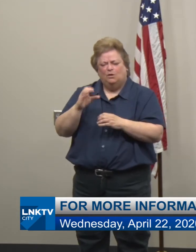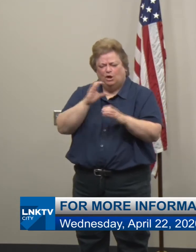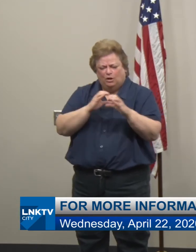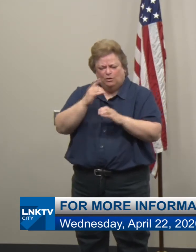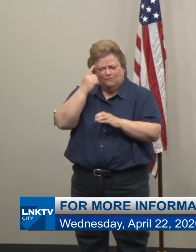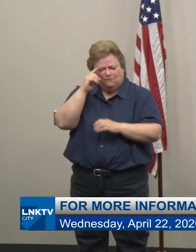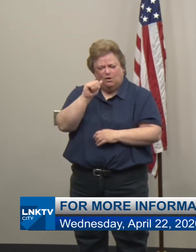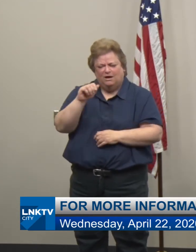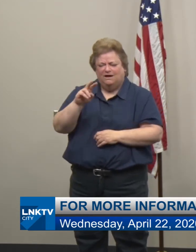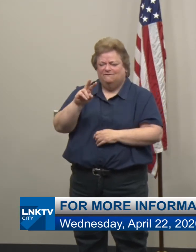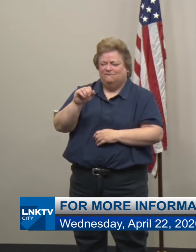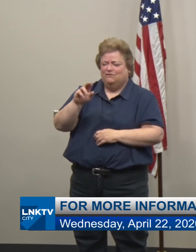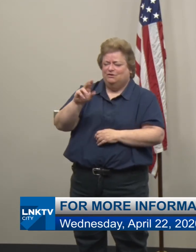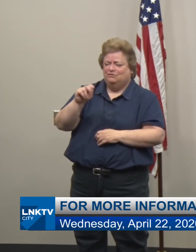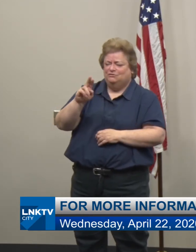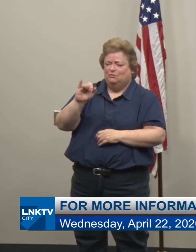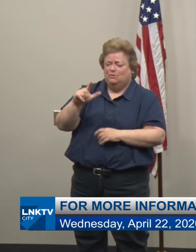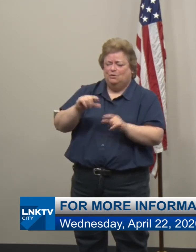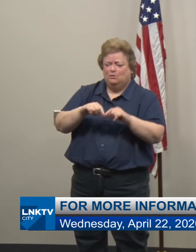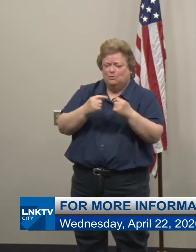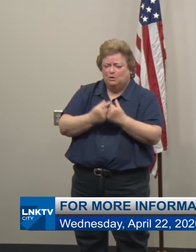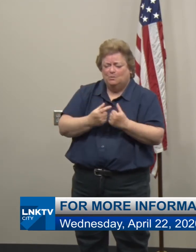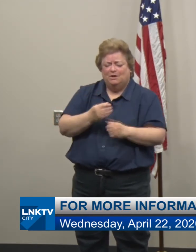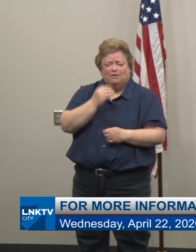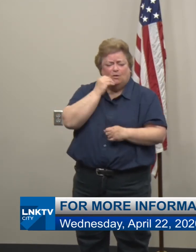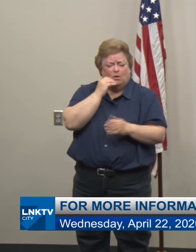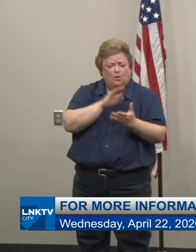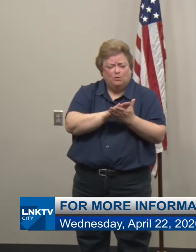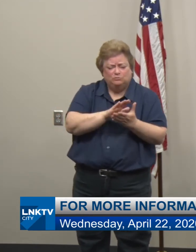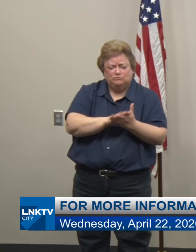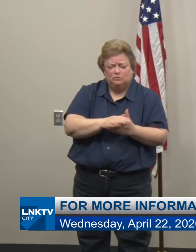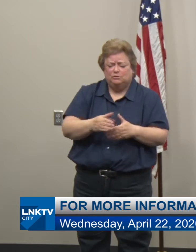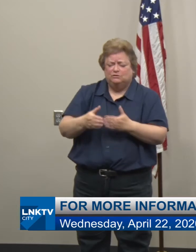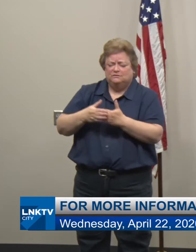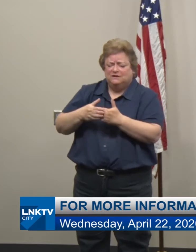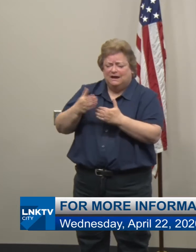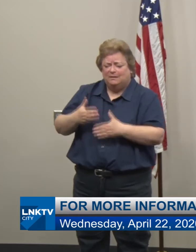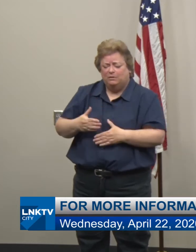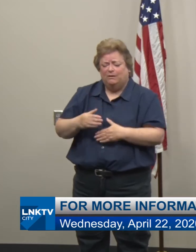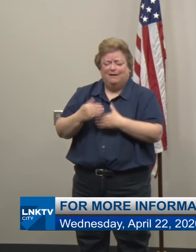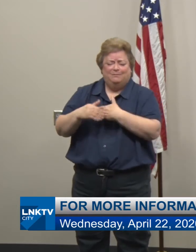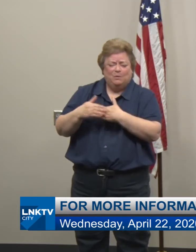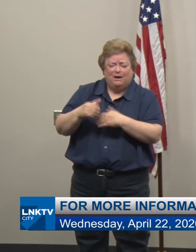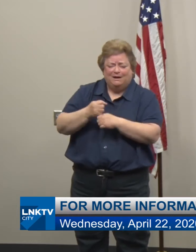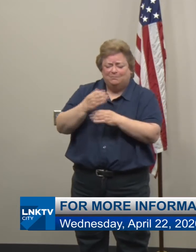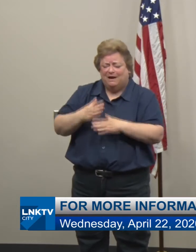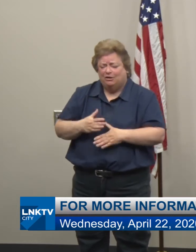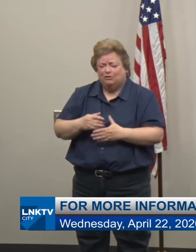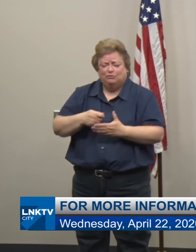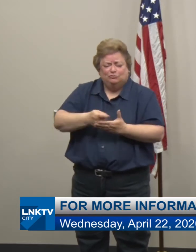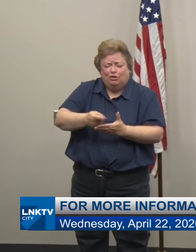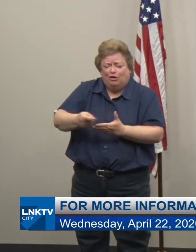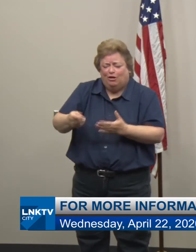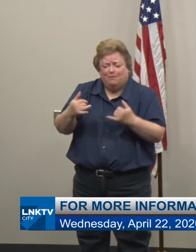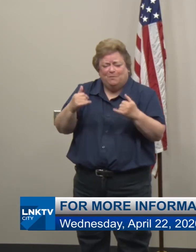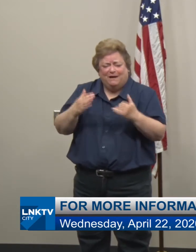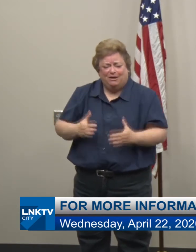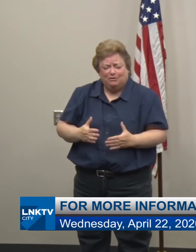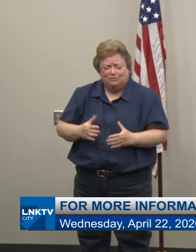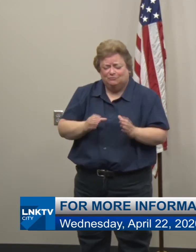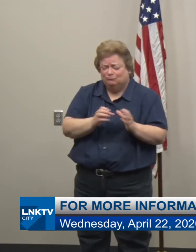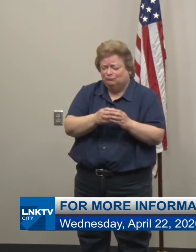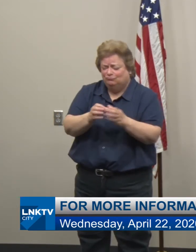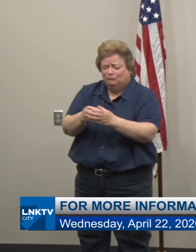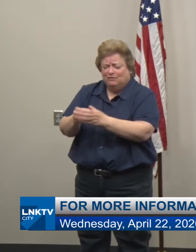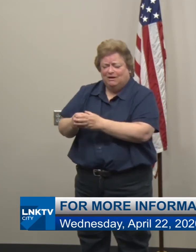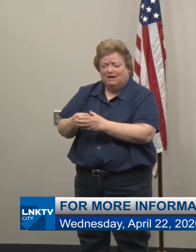virtual group of fellow homeschoolers or neighbors or bread makers or card players or whatever the case may be. For instance, there's a